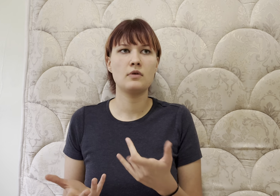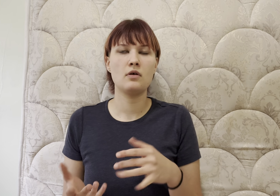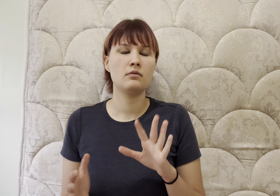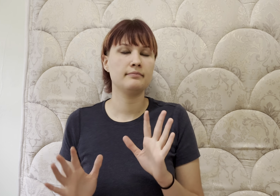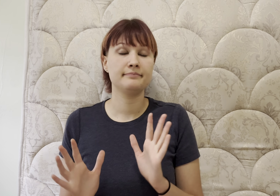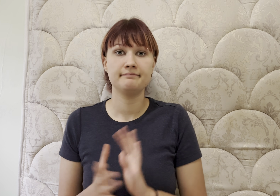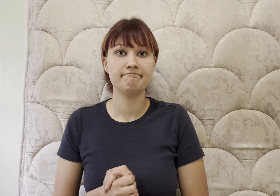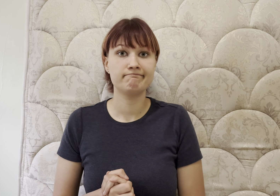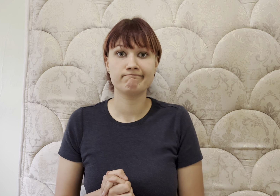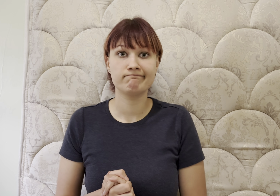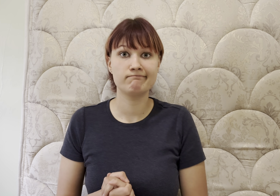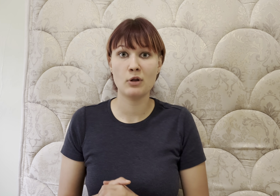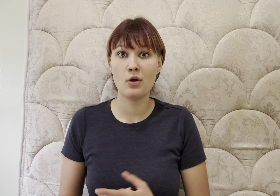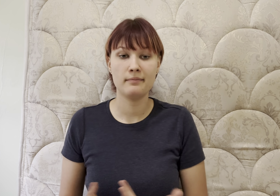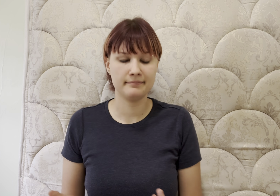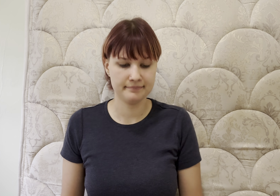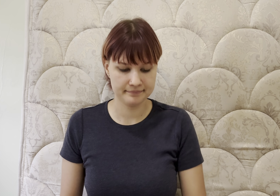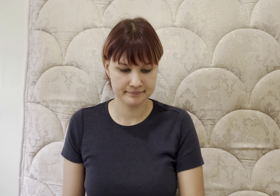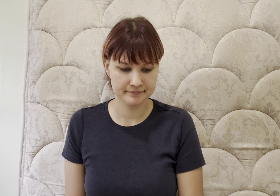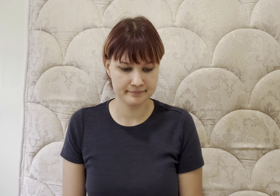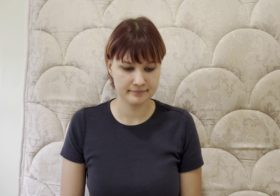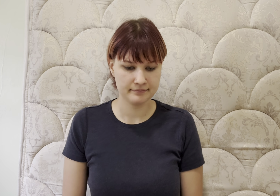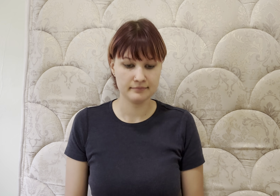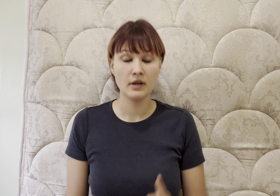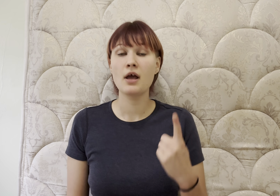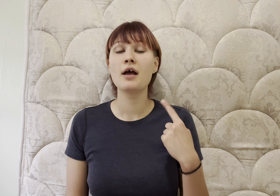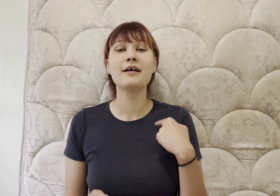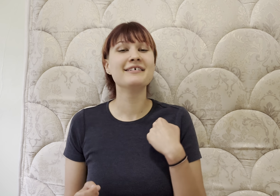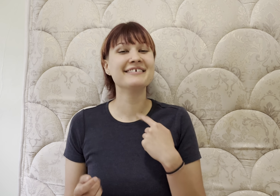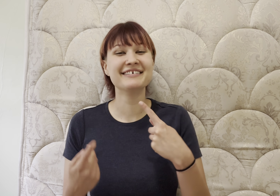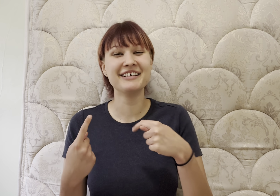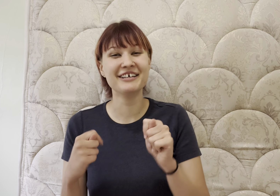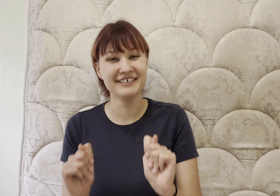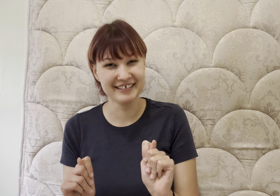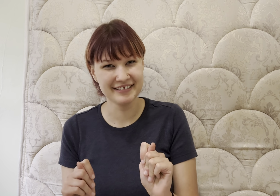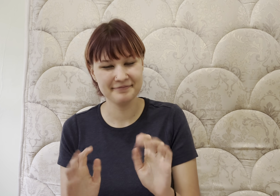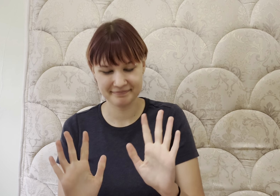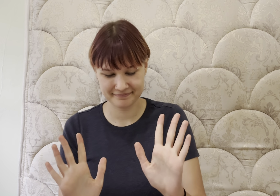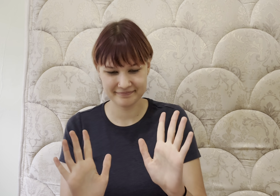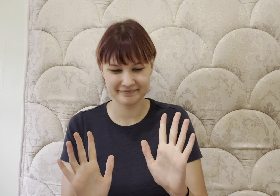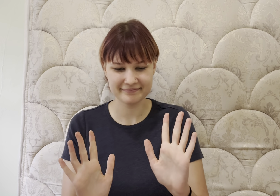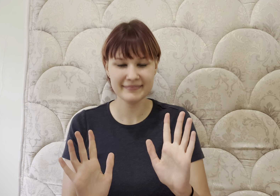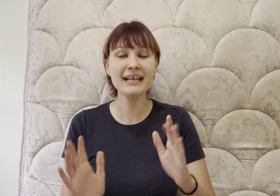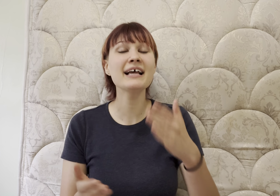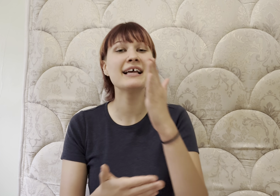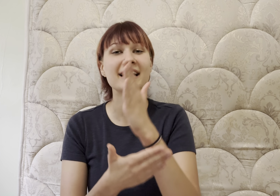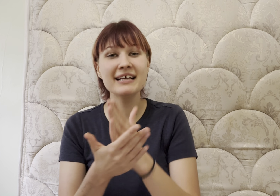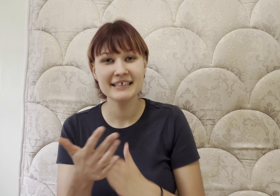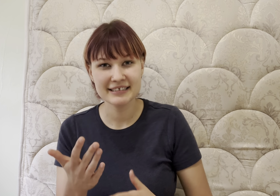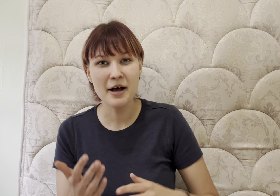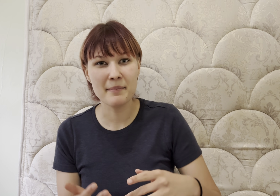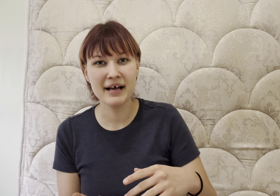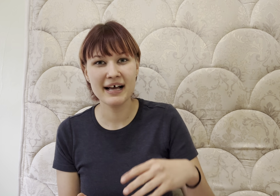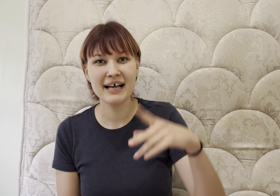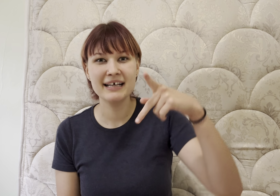about a particular episode or problem, and you always resist talking about that episode or problem,